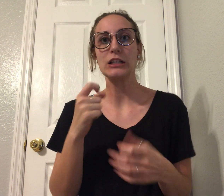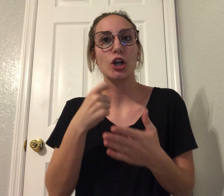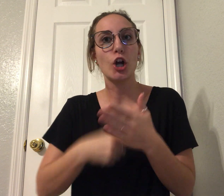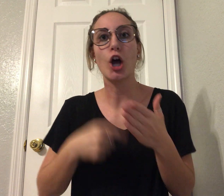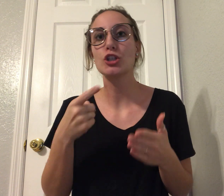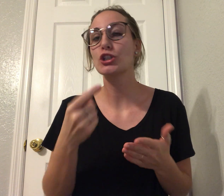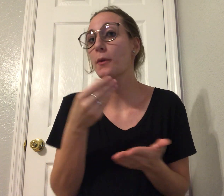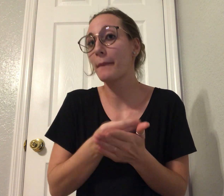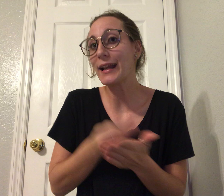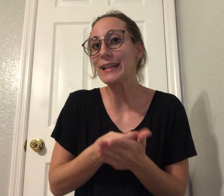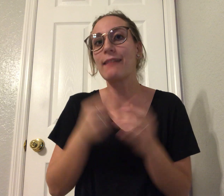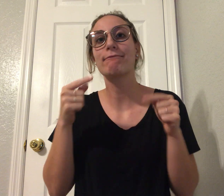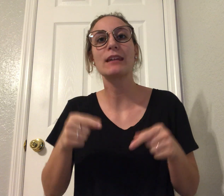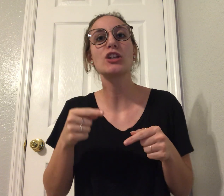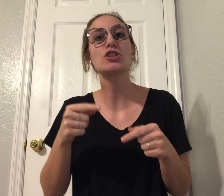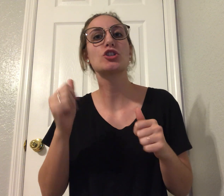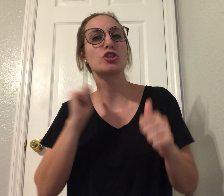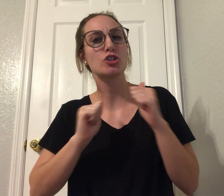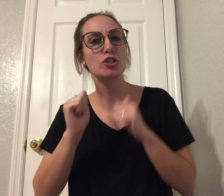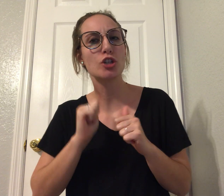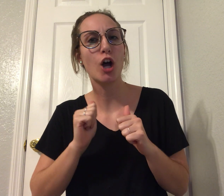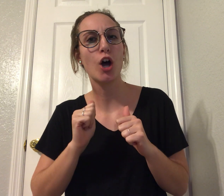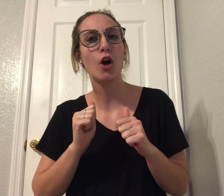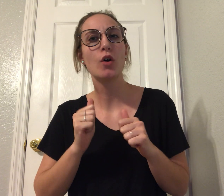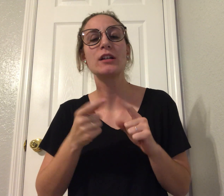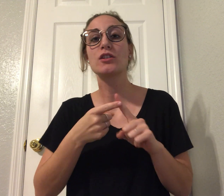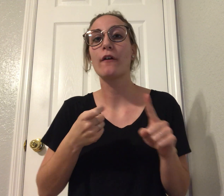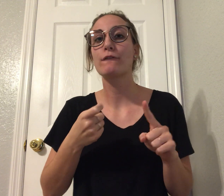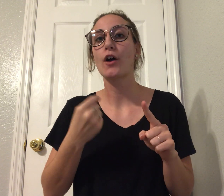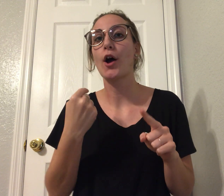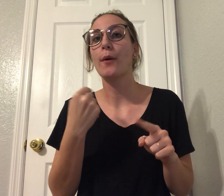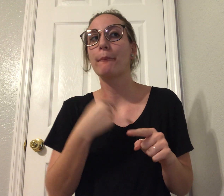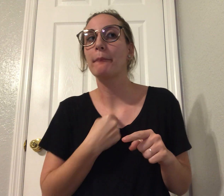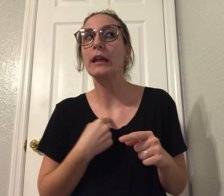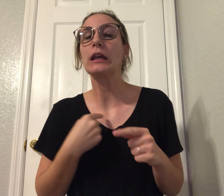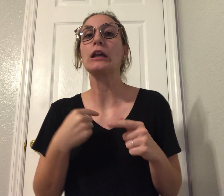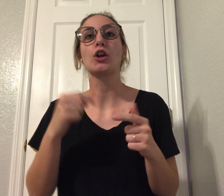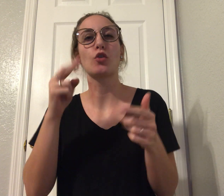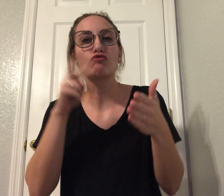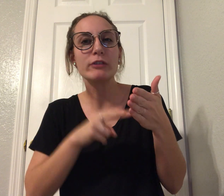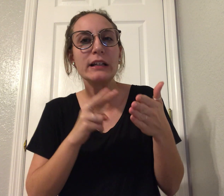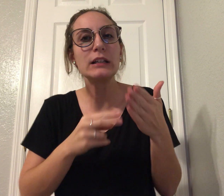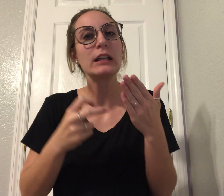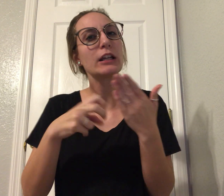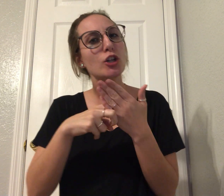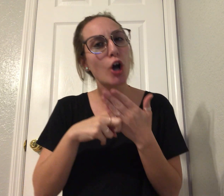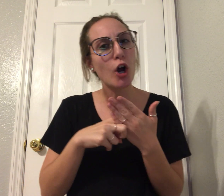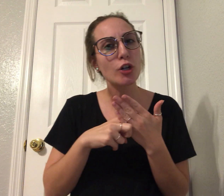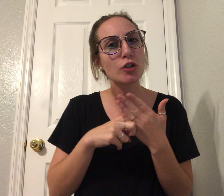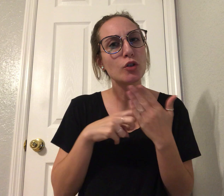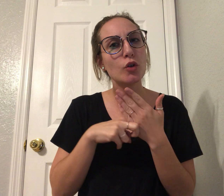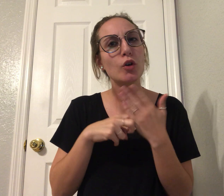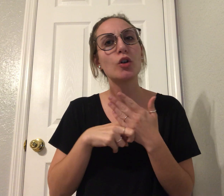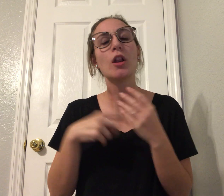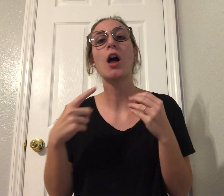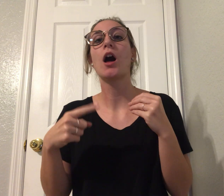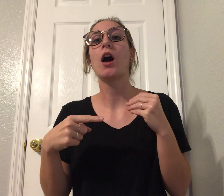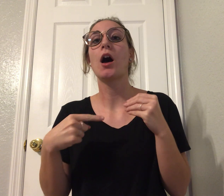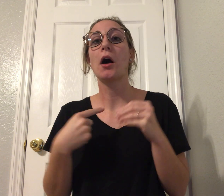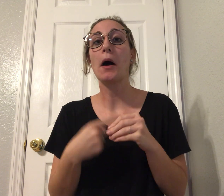out of my reading an article not too long ago about 3 of the best